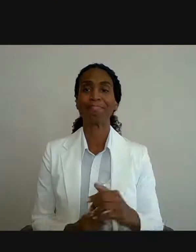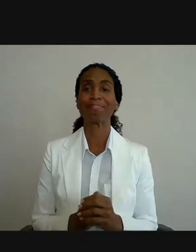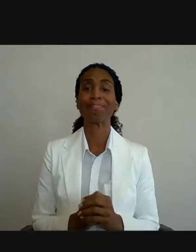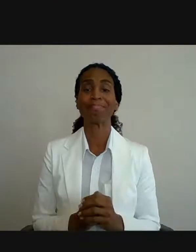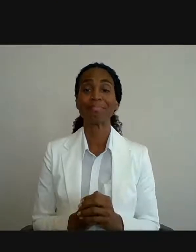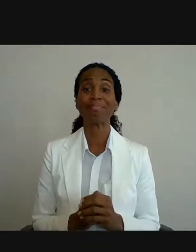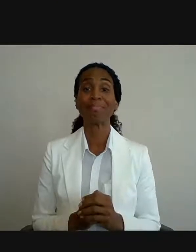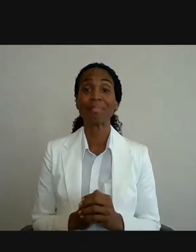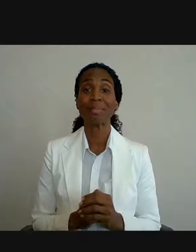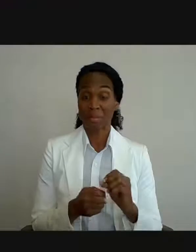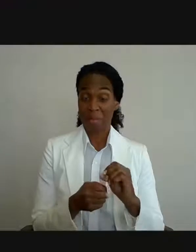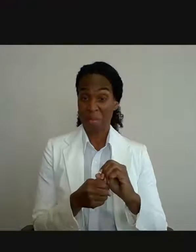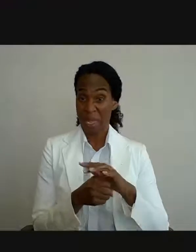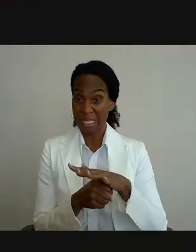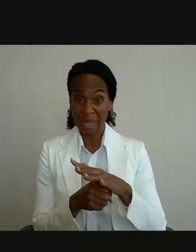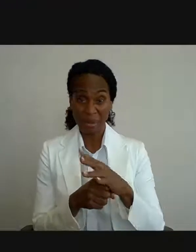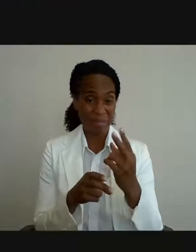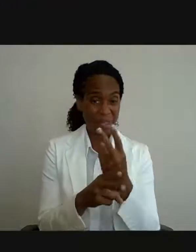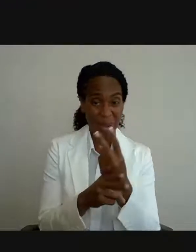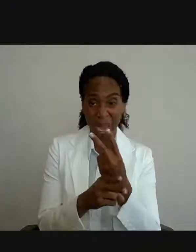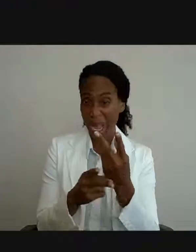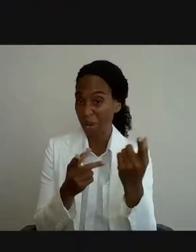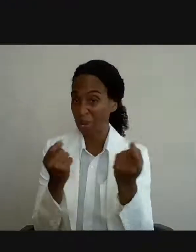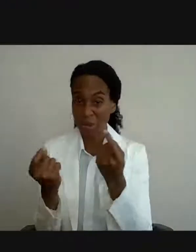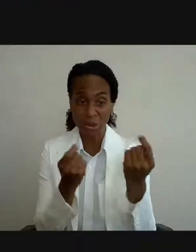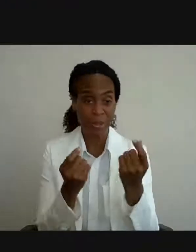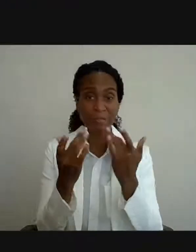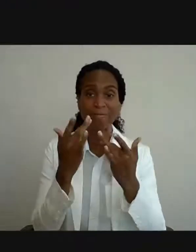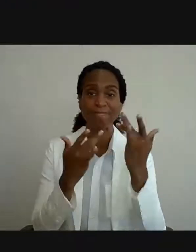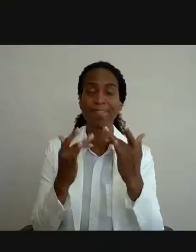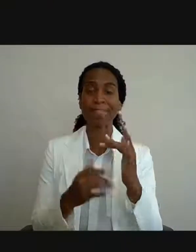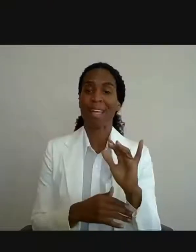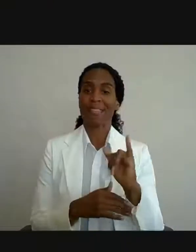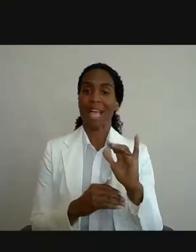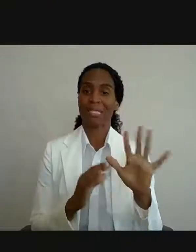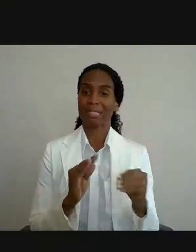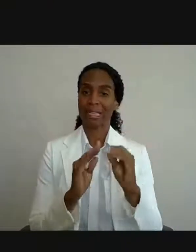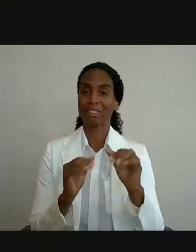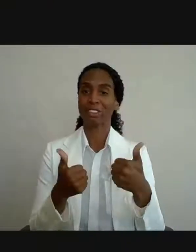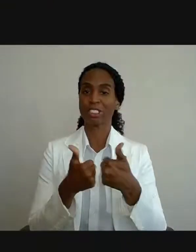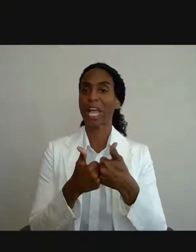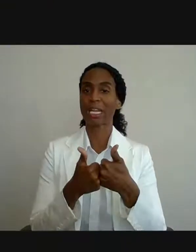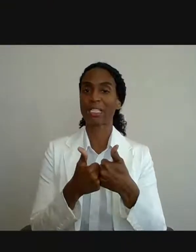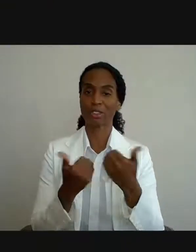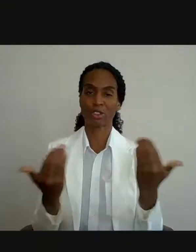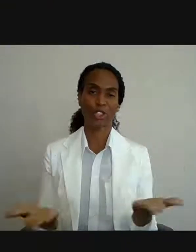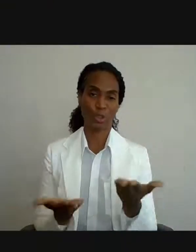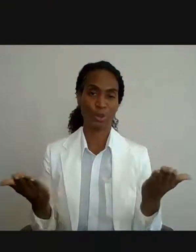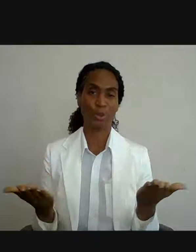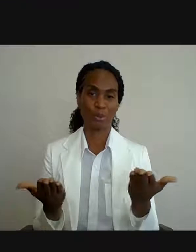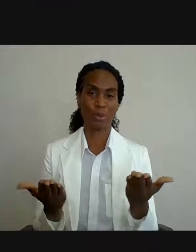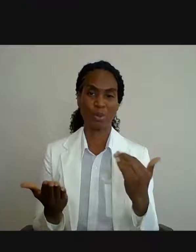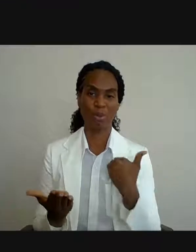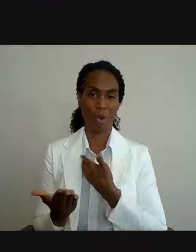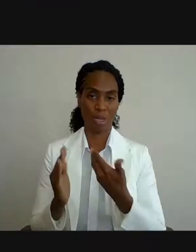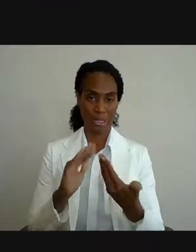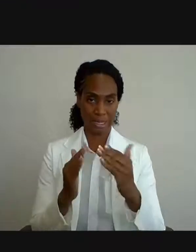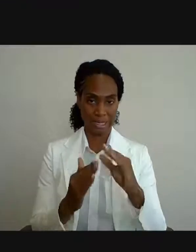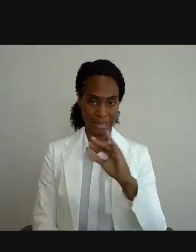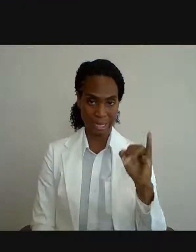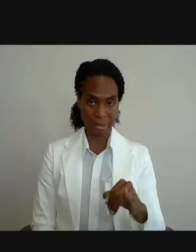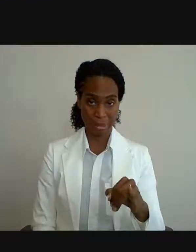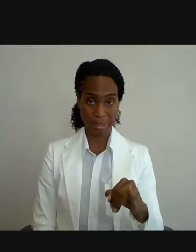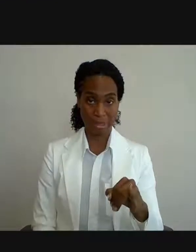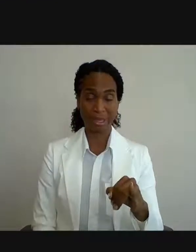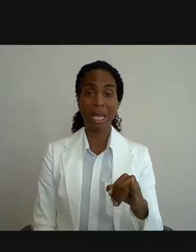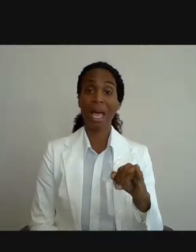Navigating the pandemic was always going to be an added challenge here. But Dr.